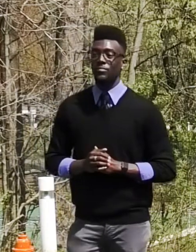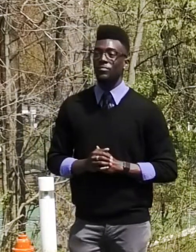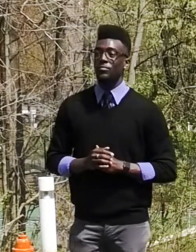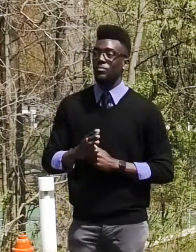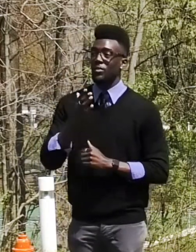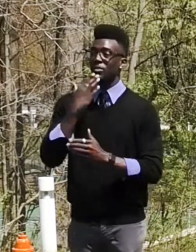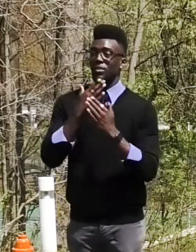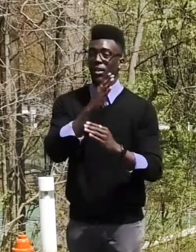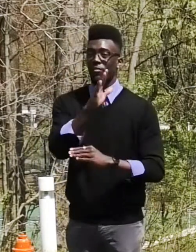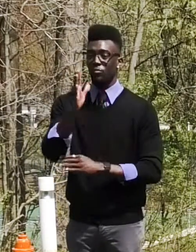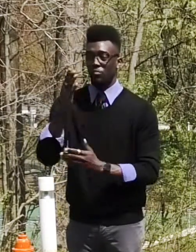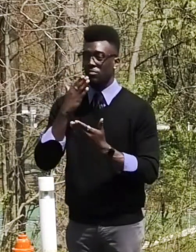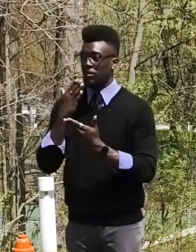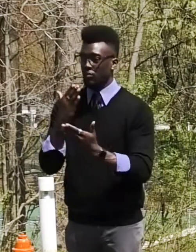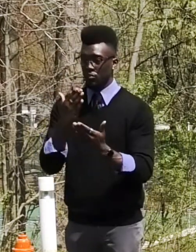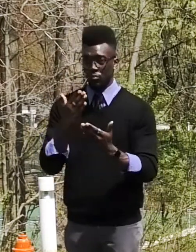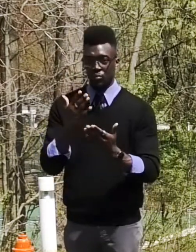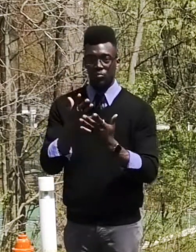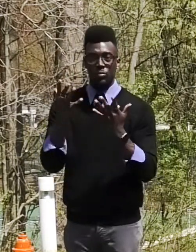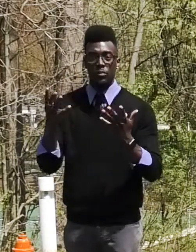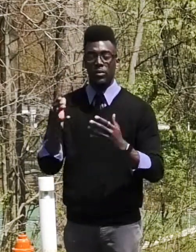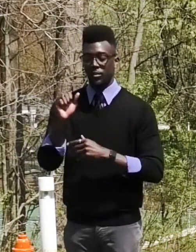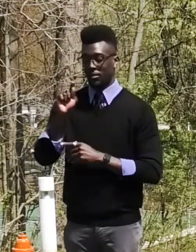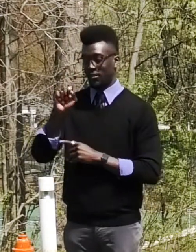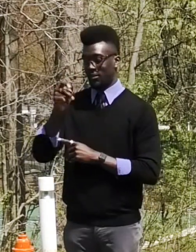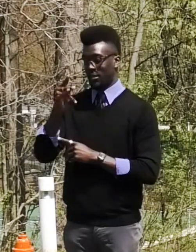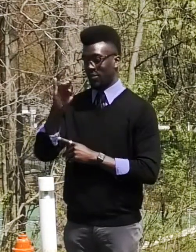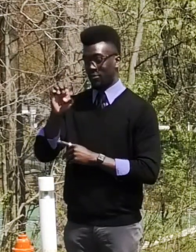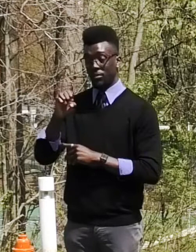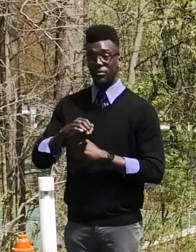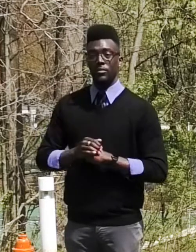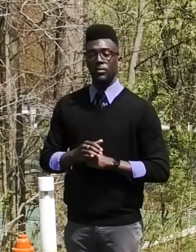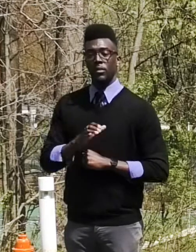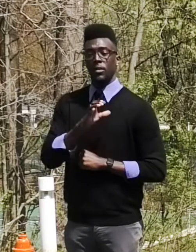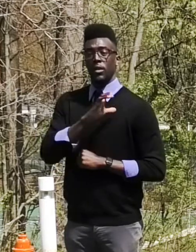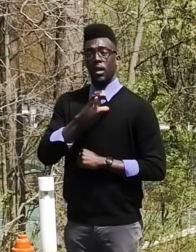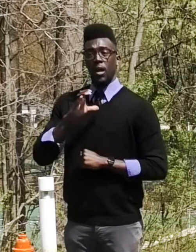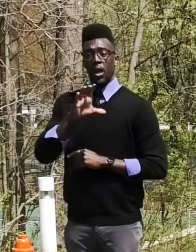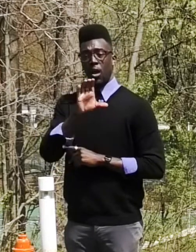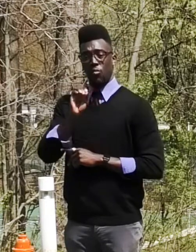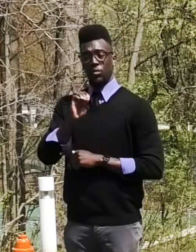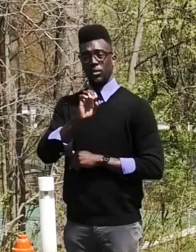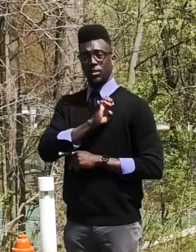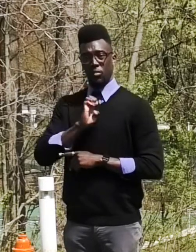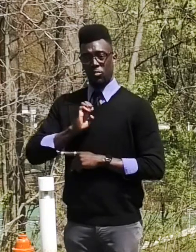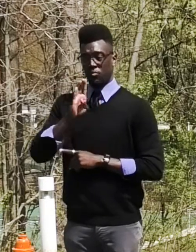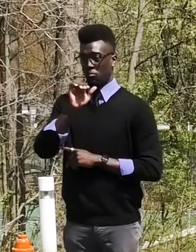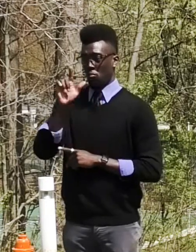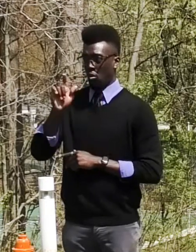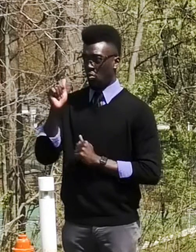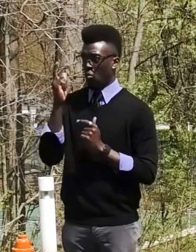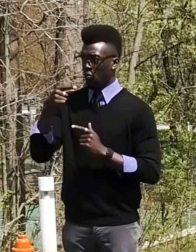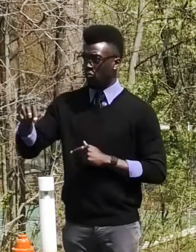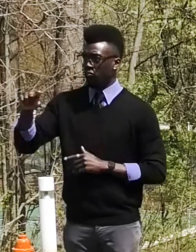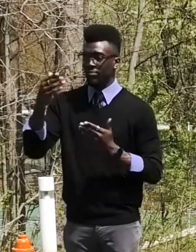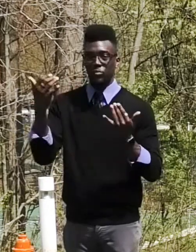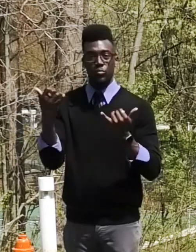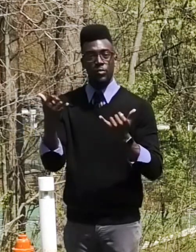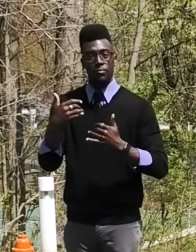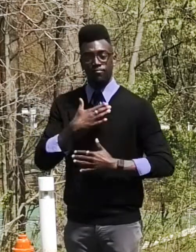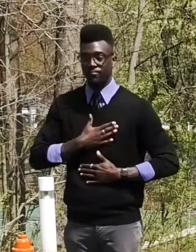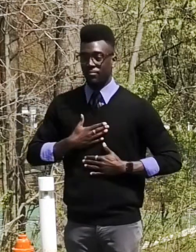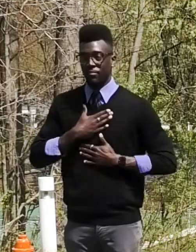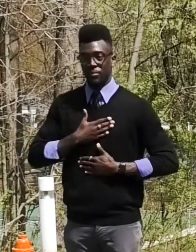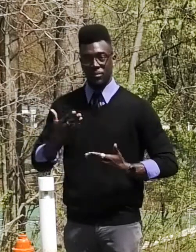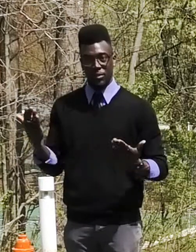Good afternoon, and thank you very much, Stephanie, to County Executive Ball, and to all of you who are here today. I'm very pleased to be